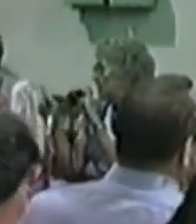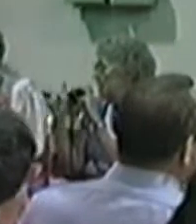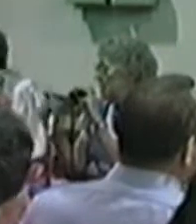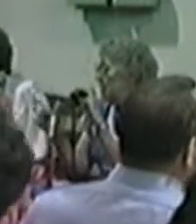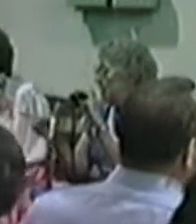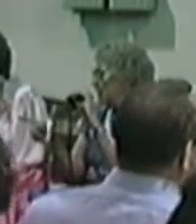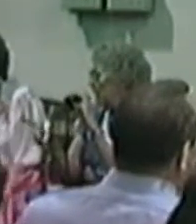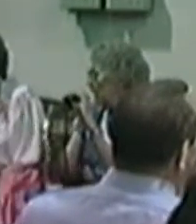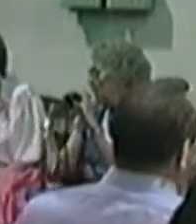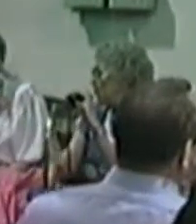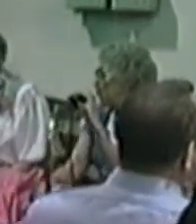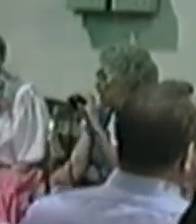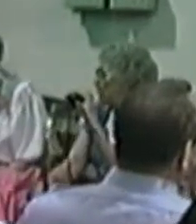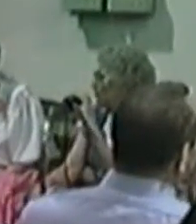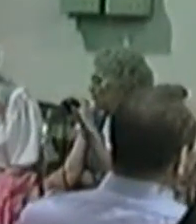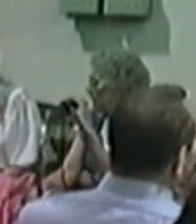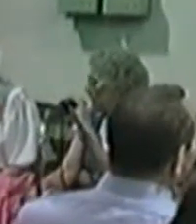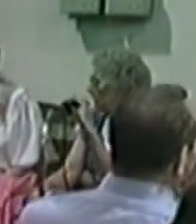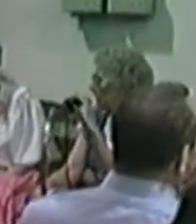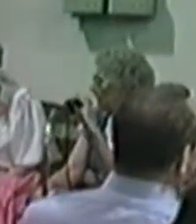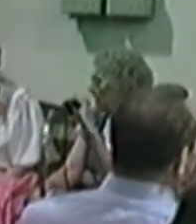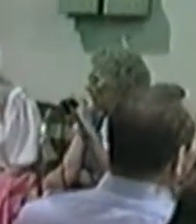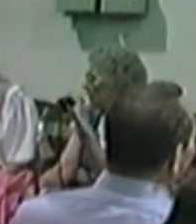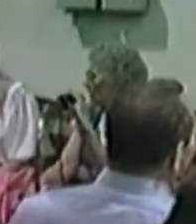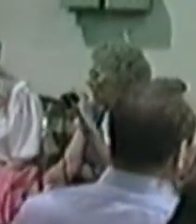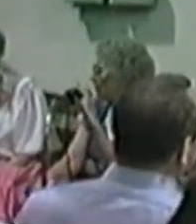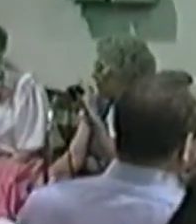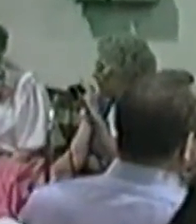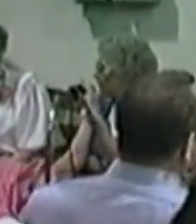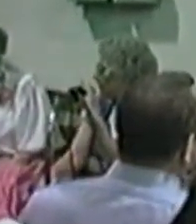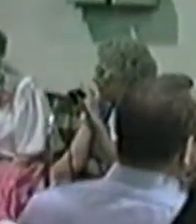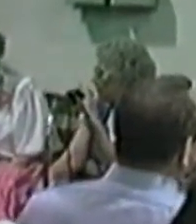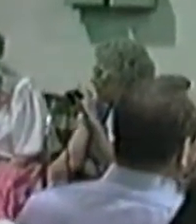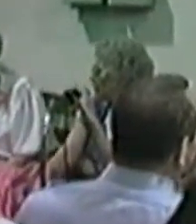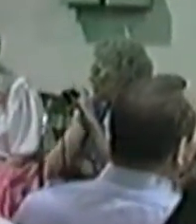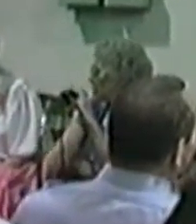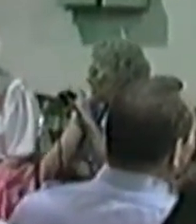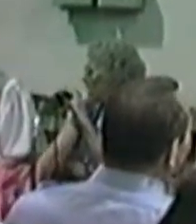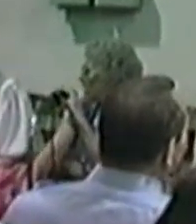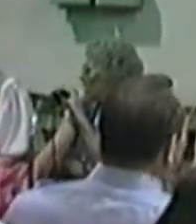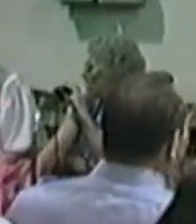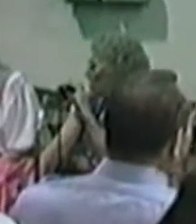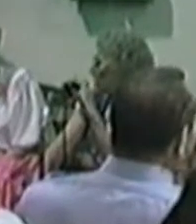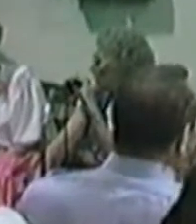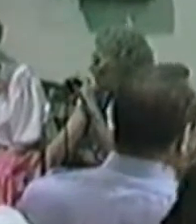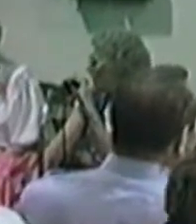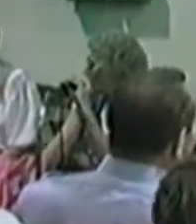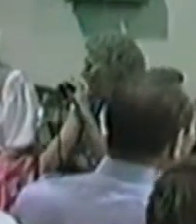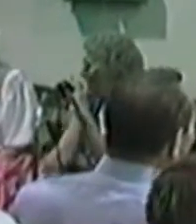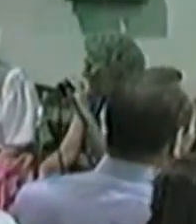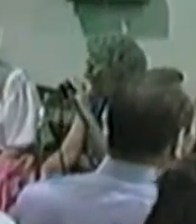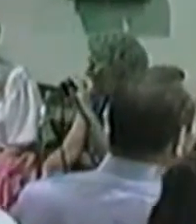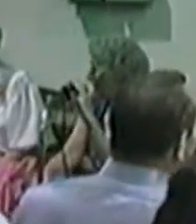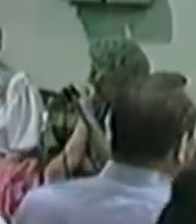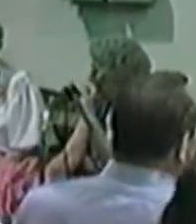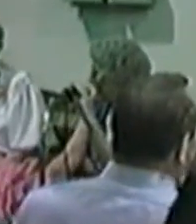but, have you ever seen the garb she puts on when she takes her dirty walk every day?